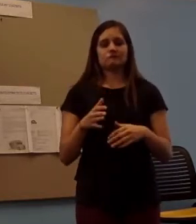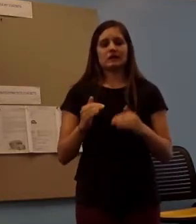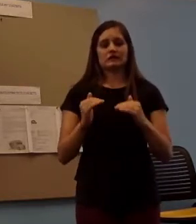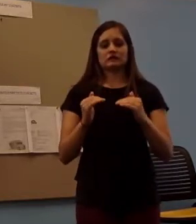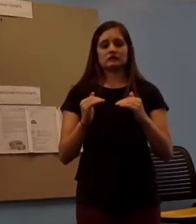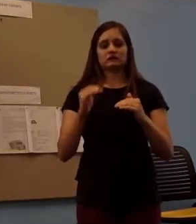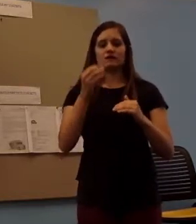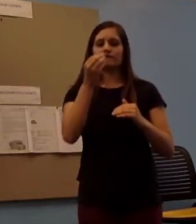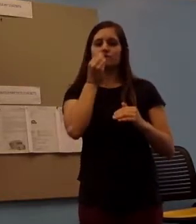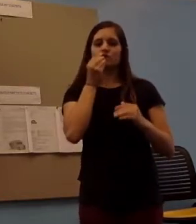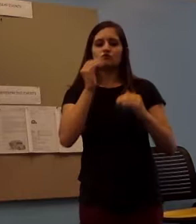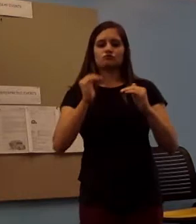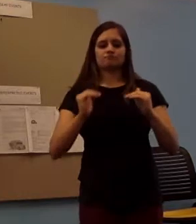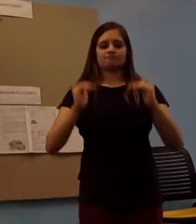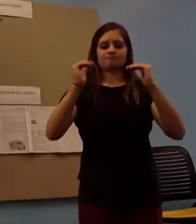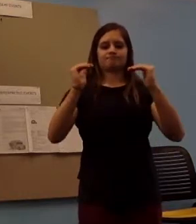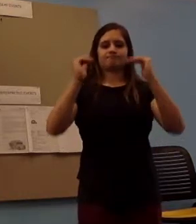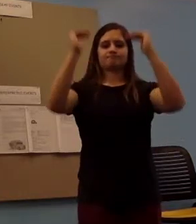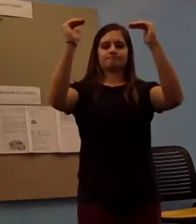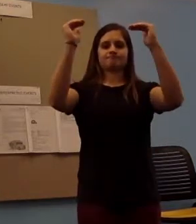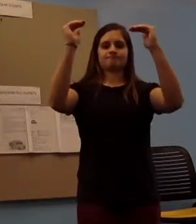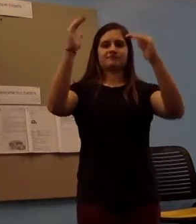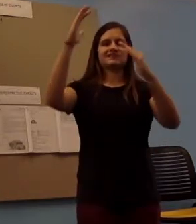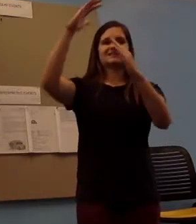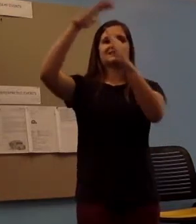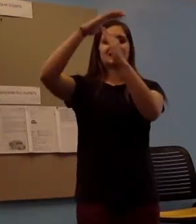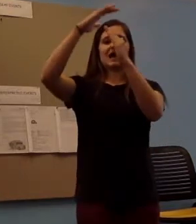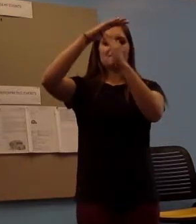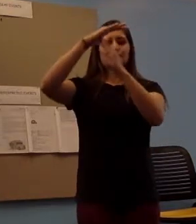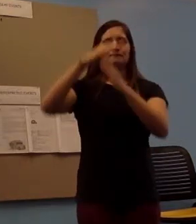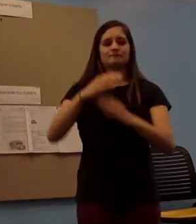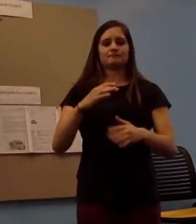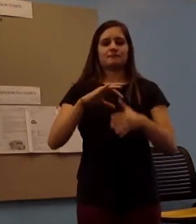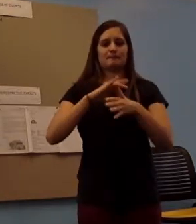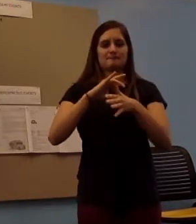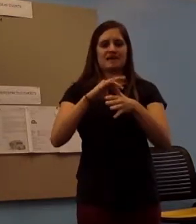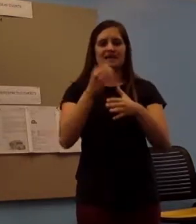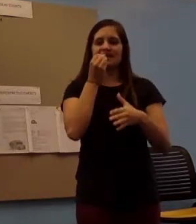the herbivores, and then the predators. Well, without the predators, there would be an excess of